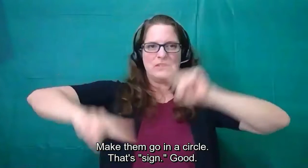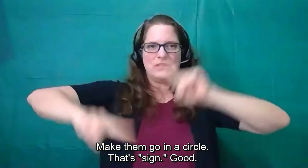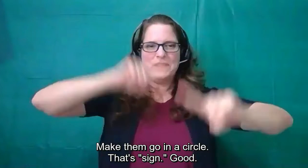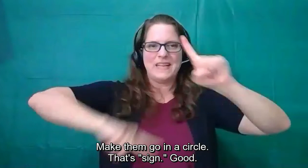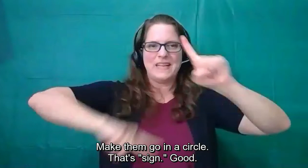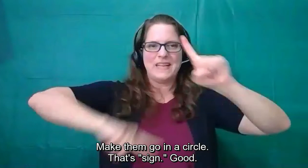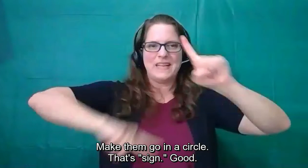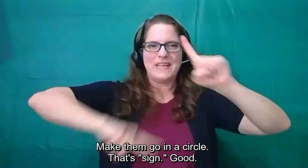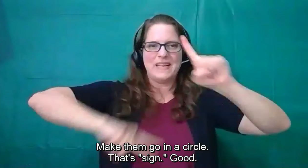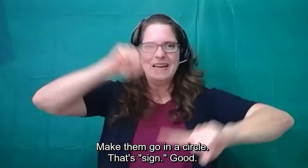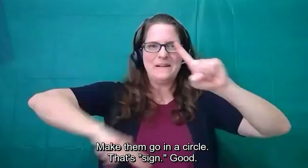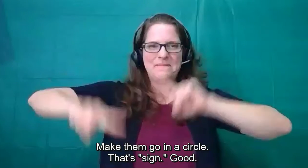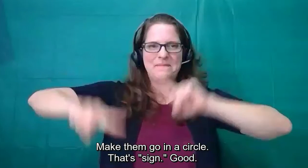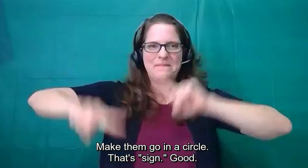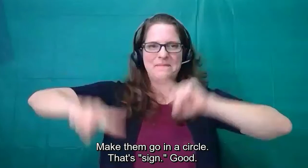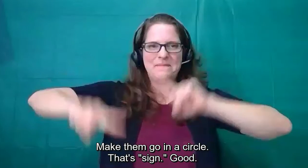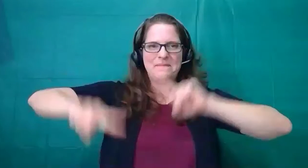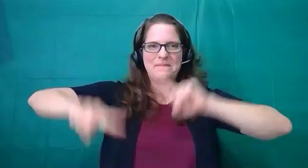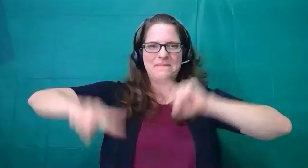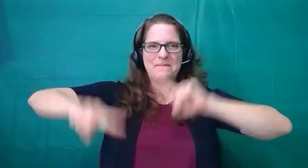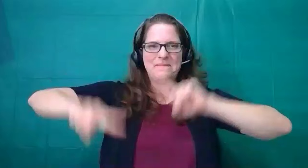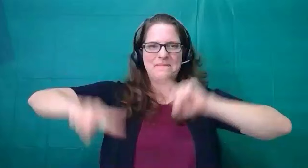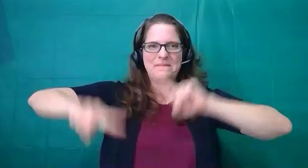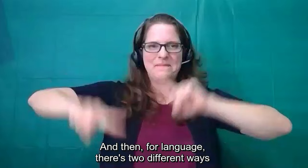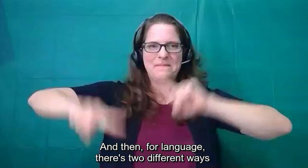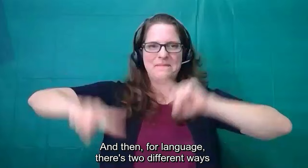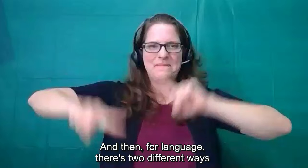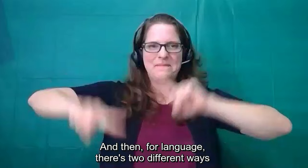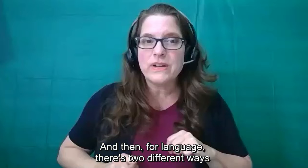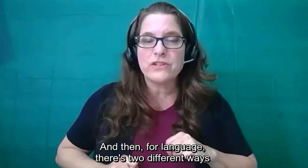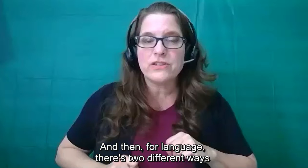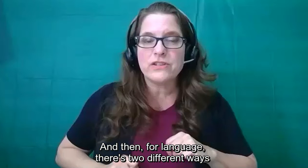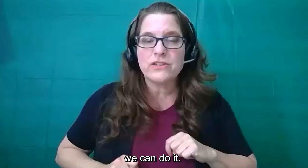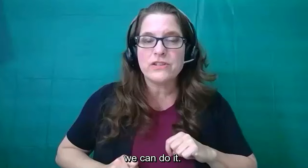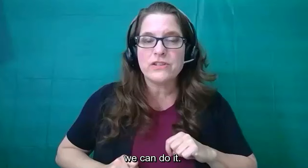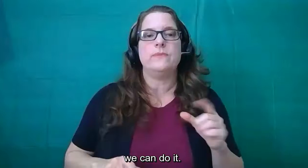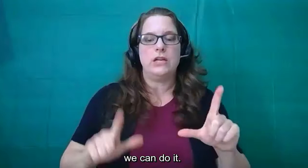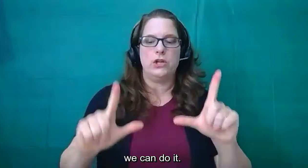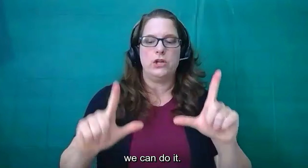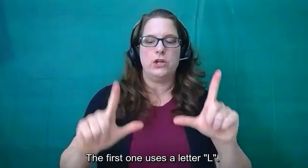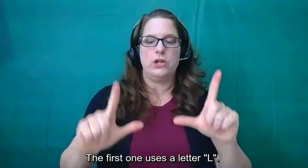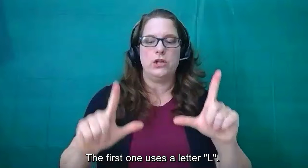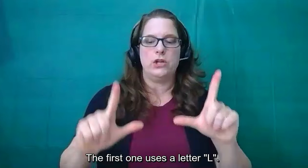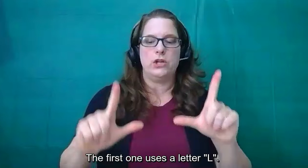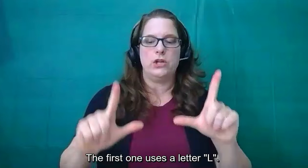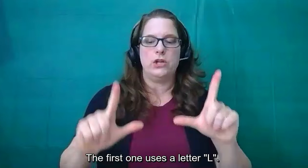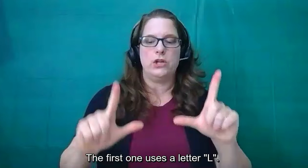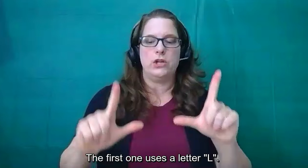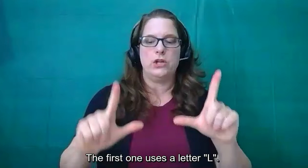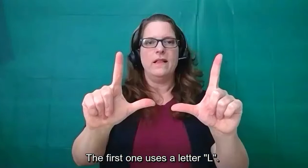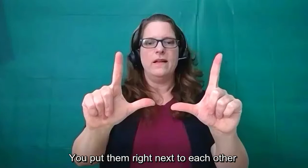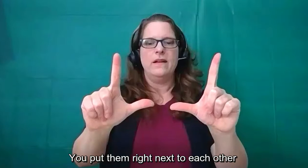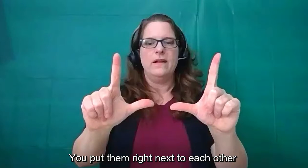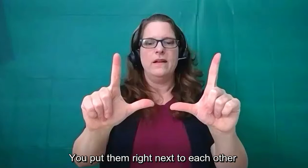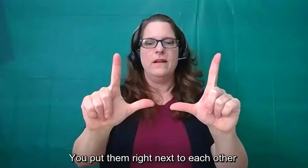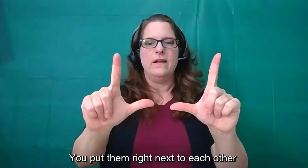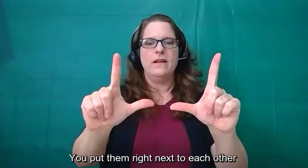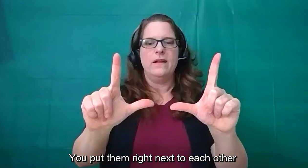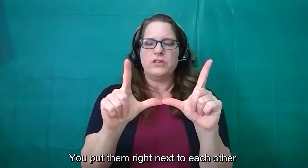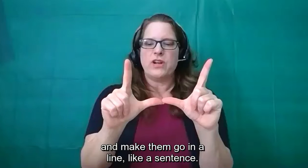That's sign. Good. And then for language, there's 2 different ways we can do it. The first one uses a letter L. You put them right next to each other and make